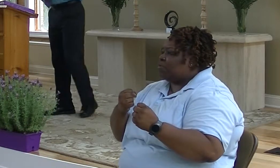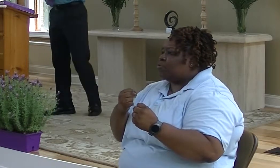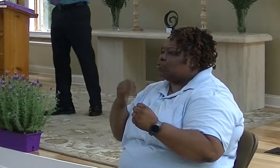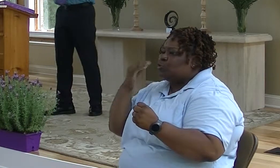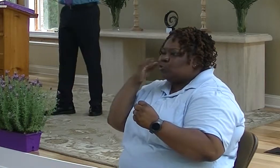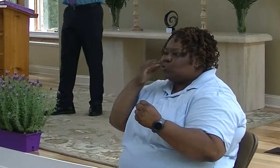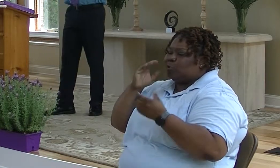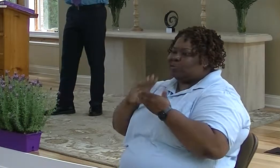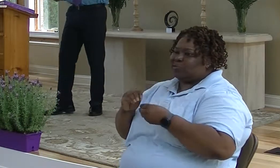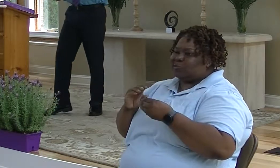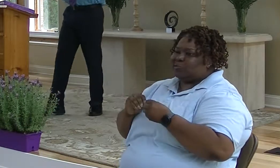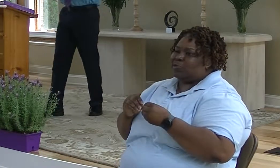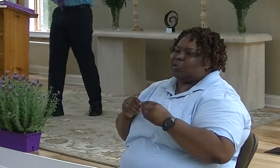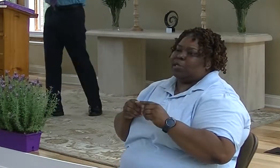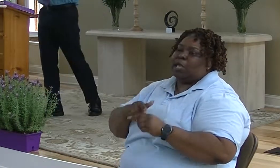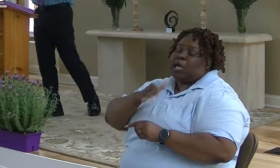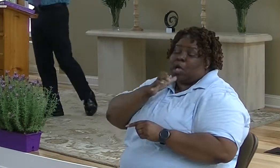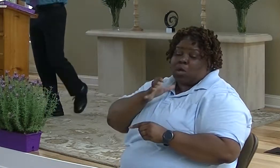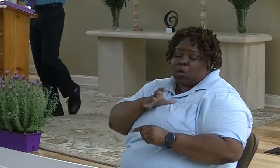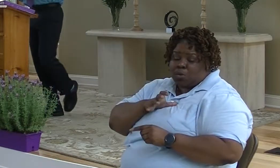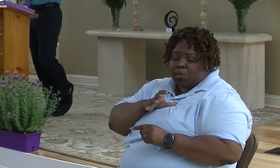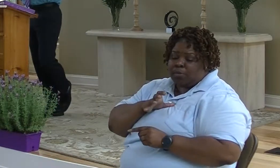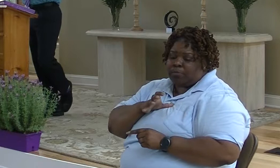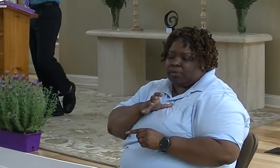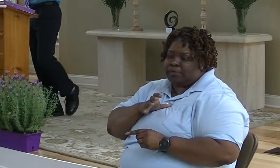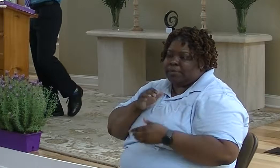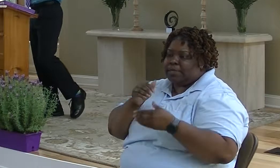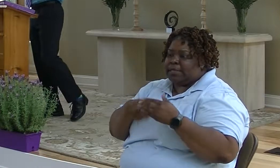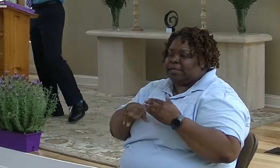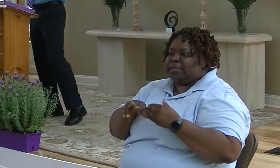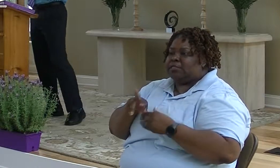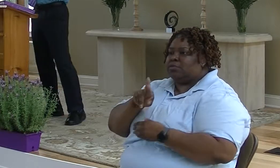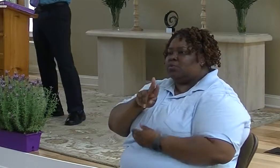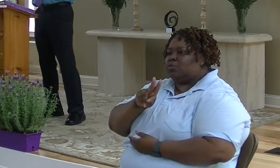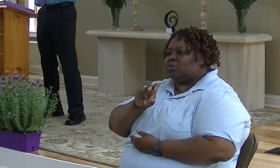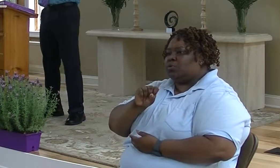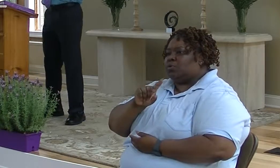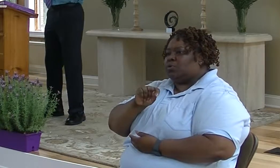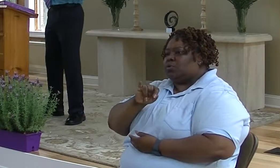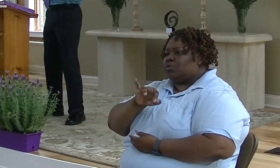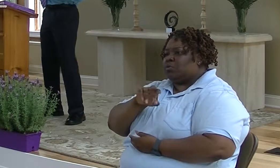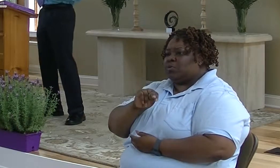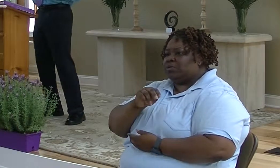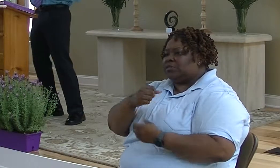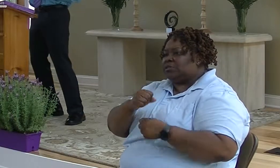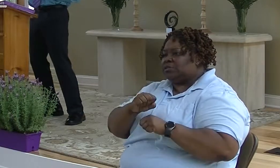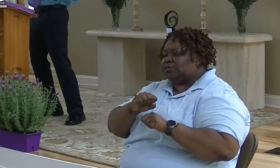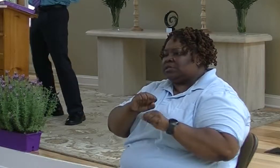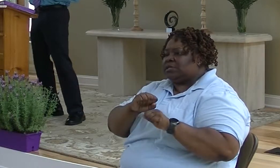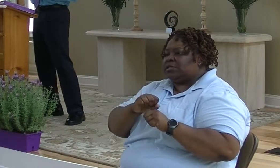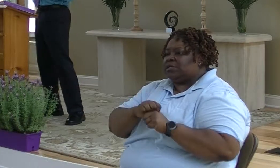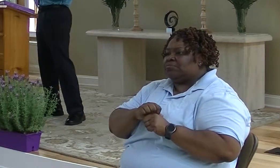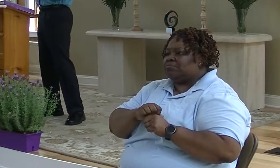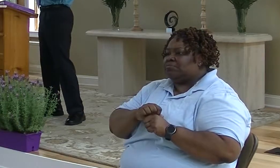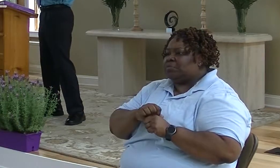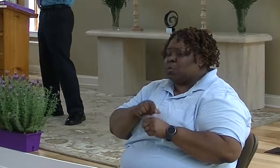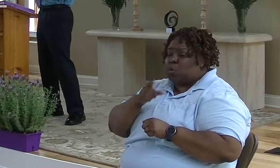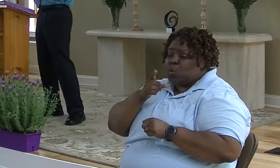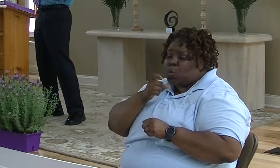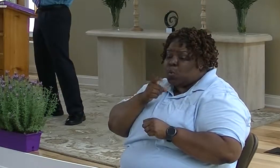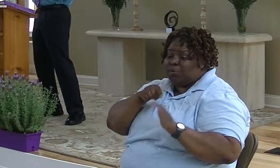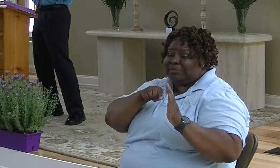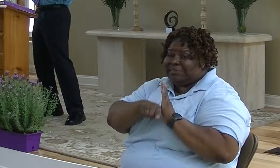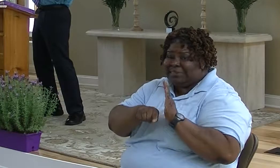young lady, and some of you have already heard about this, but there was a young lady in the Reston area, Muslim young lady, who was killed.